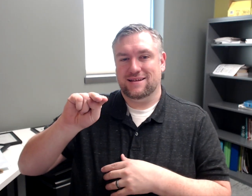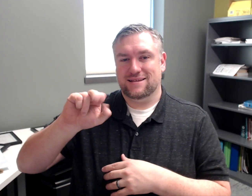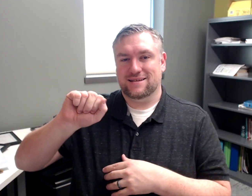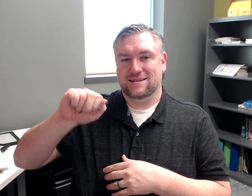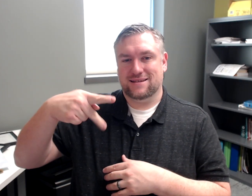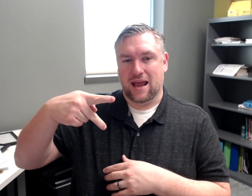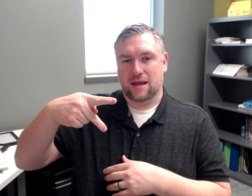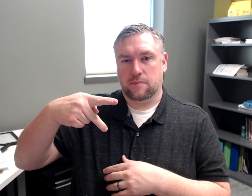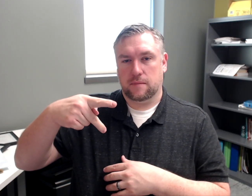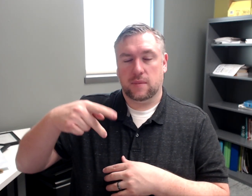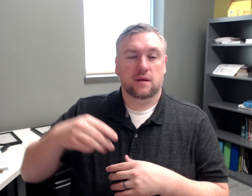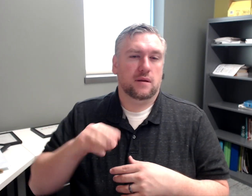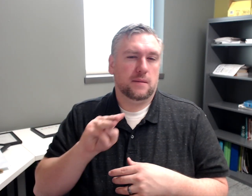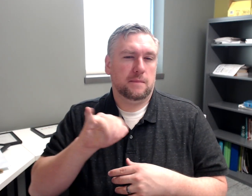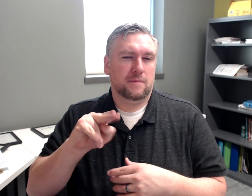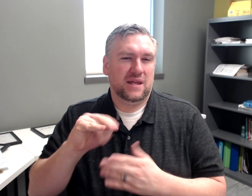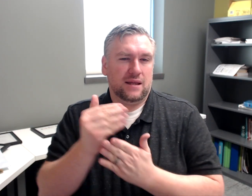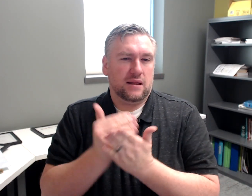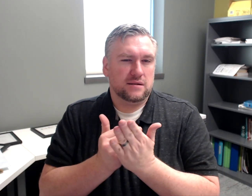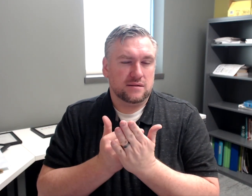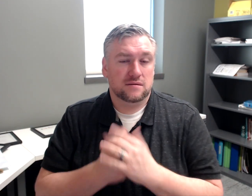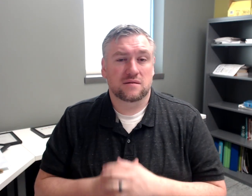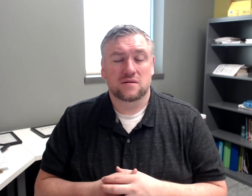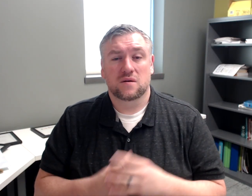Next, snap mini lessons.